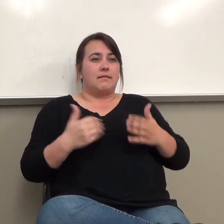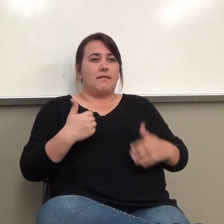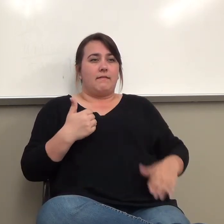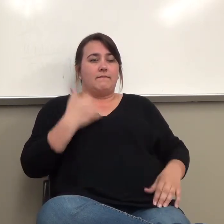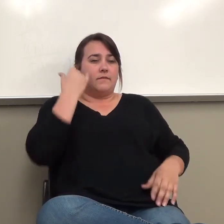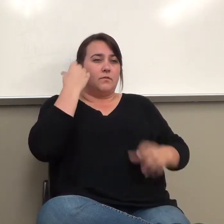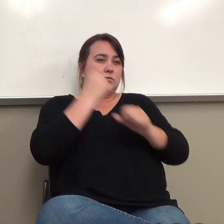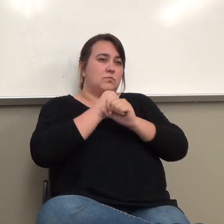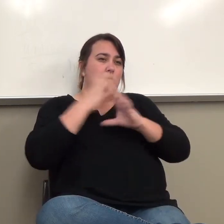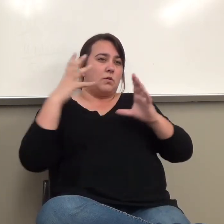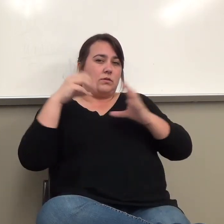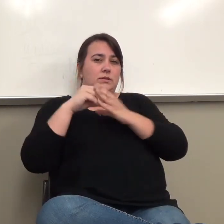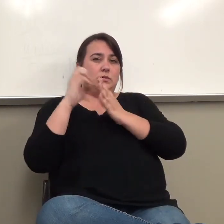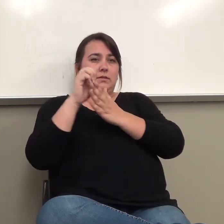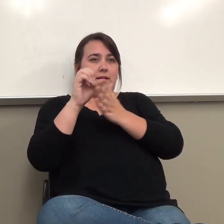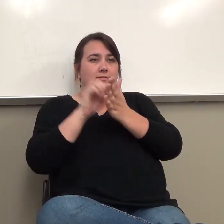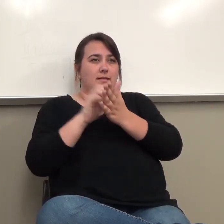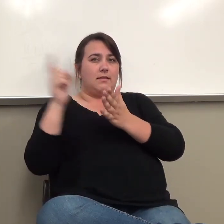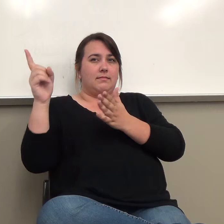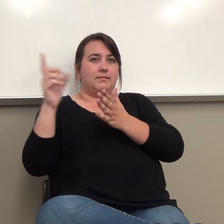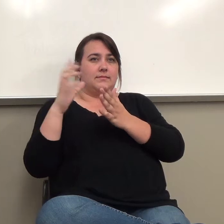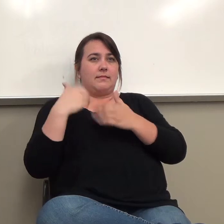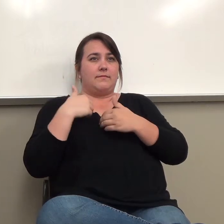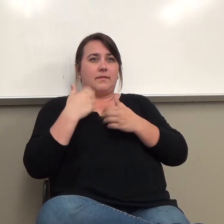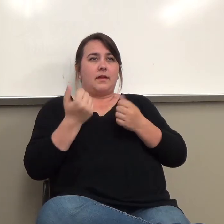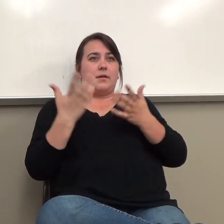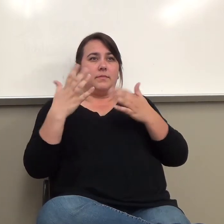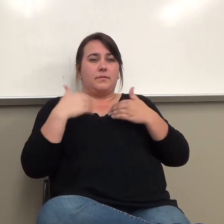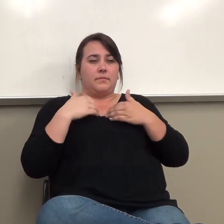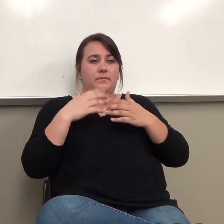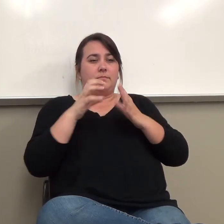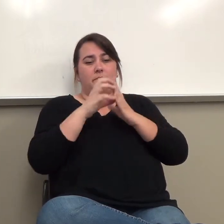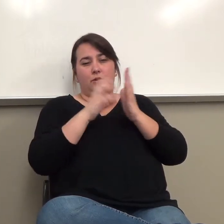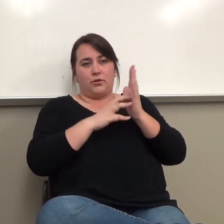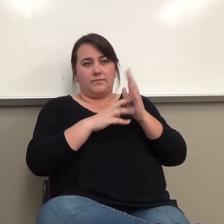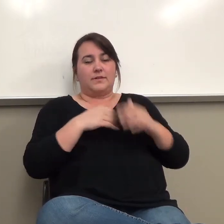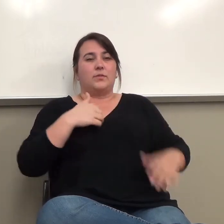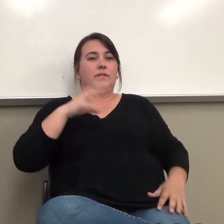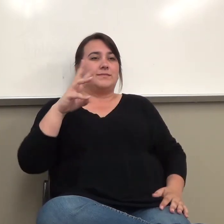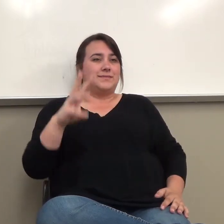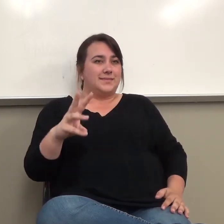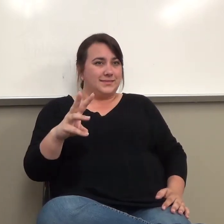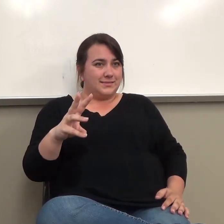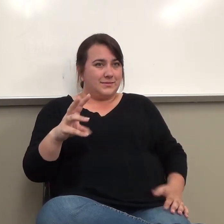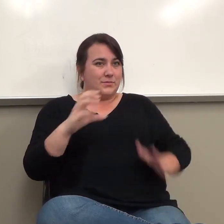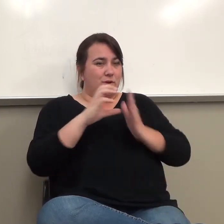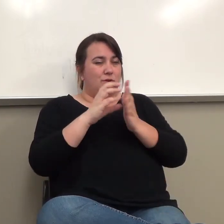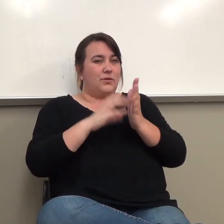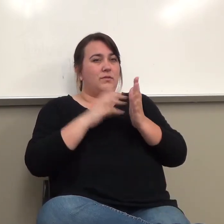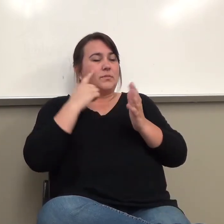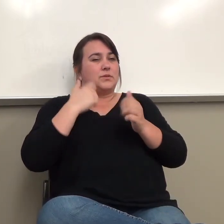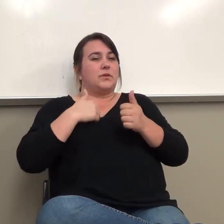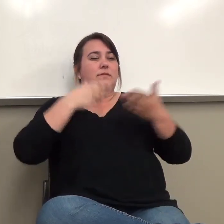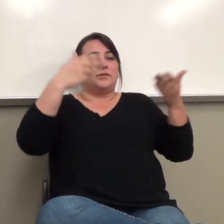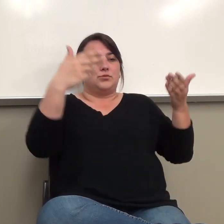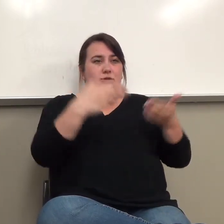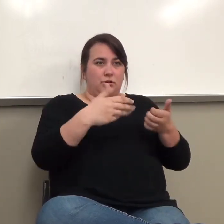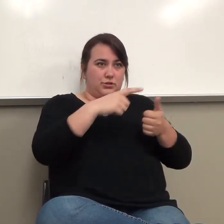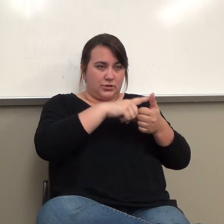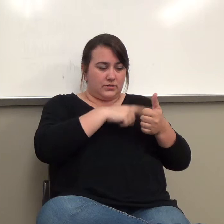an essay? This would have 6, because now you would have 4 body paragraphs. Again, there's nothing